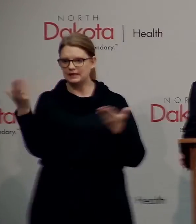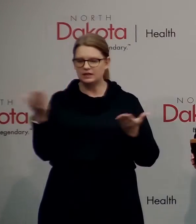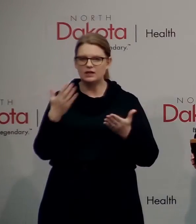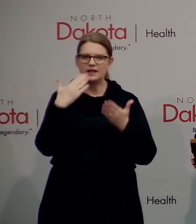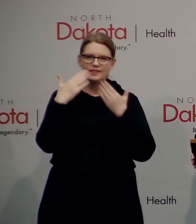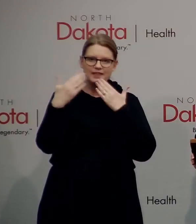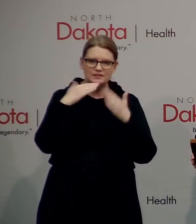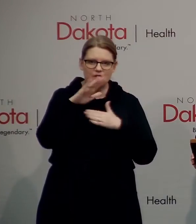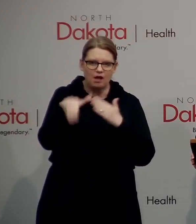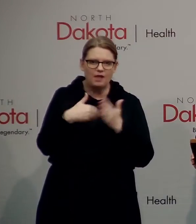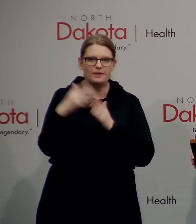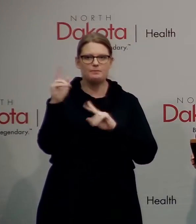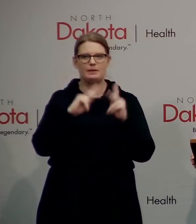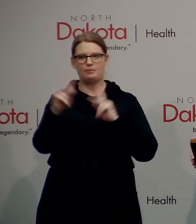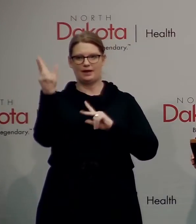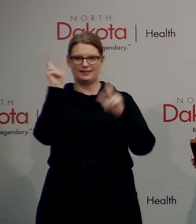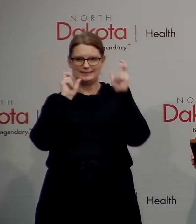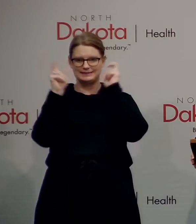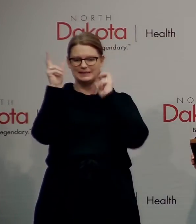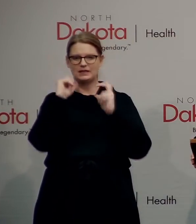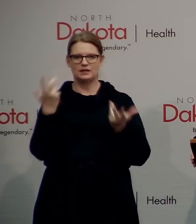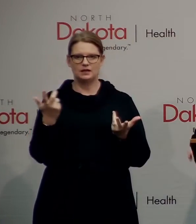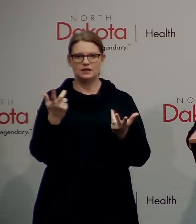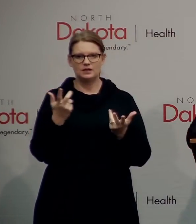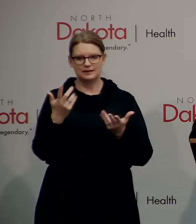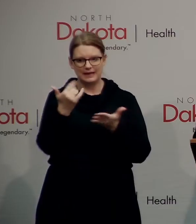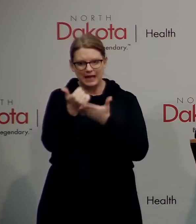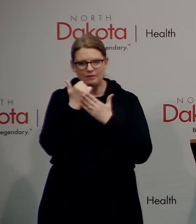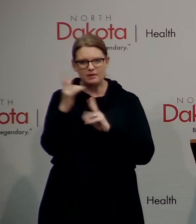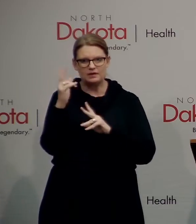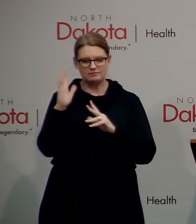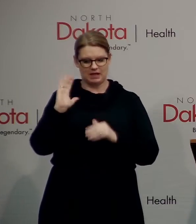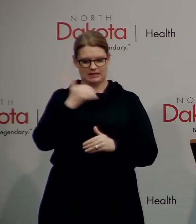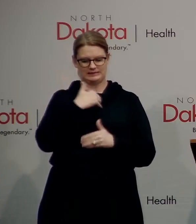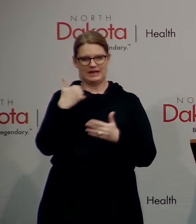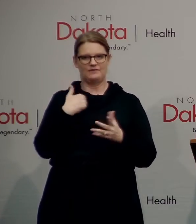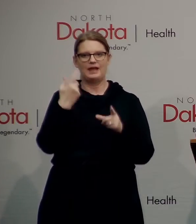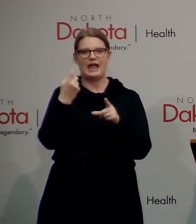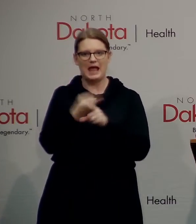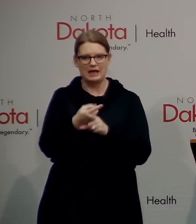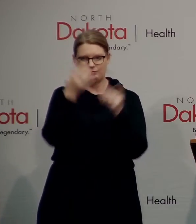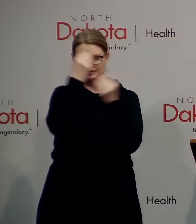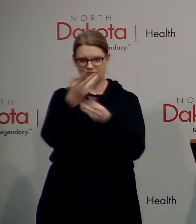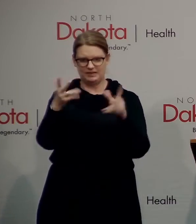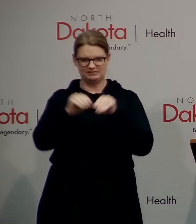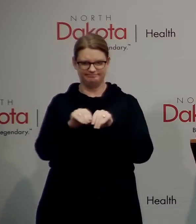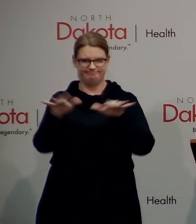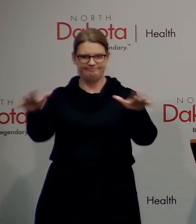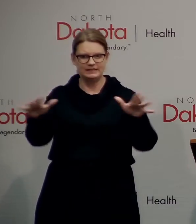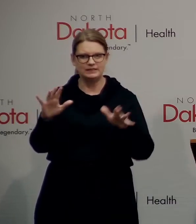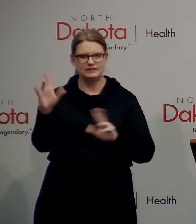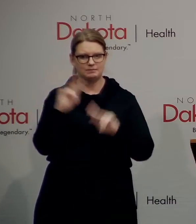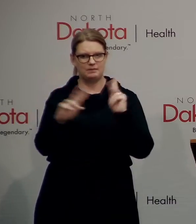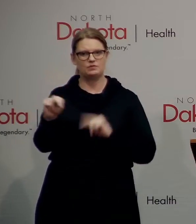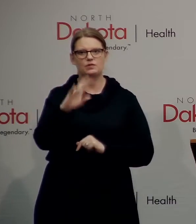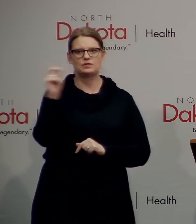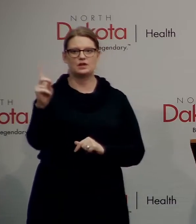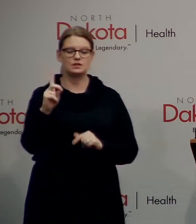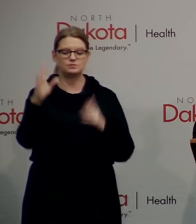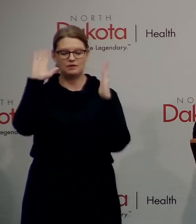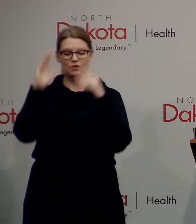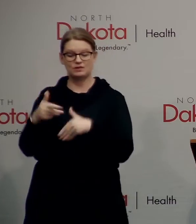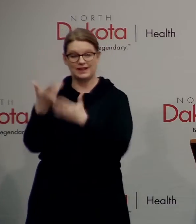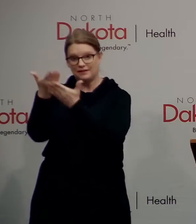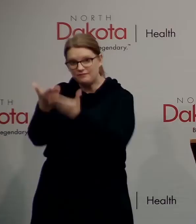that are listening in. Thanks for everybody that's helping us get accurate information out to the citizens of North Dakota as we focus on facts, not